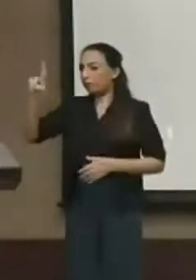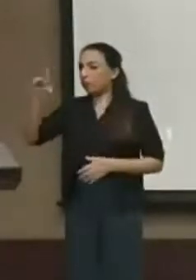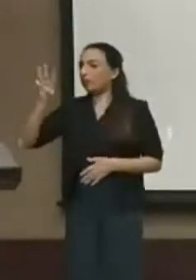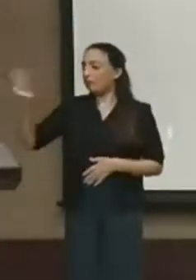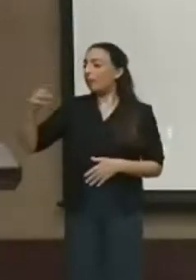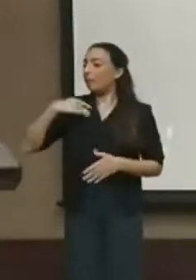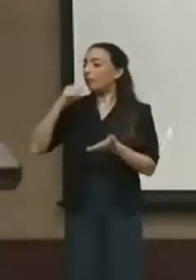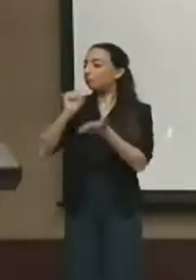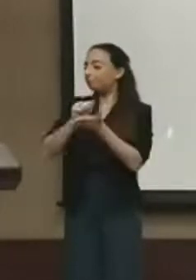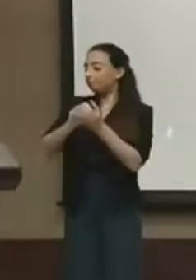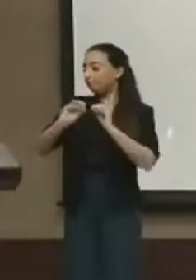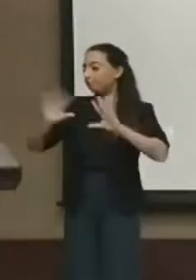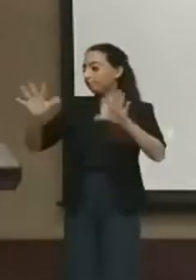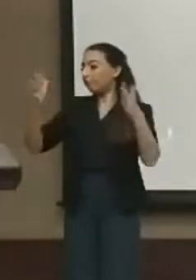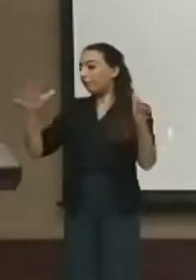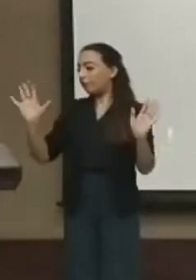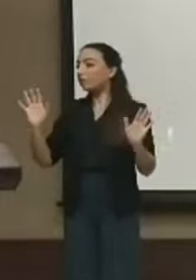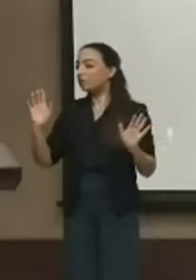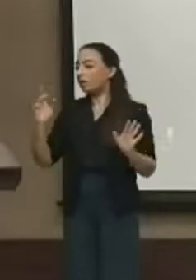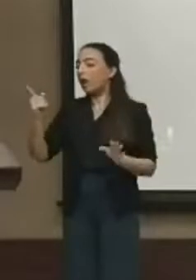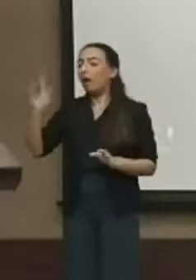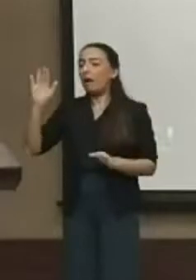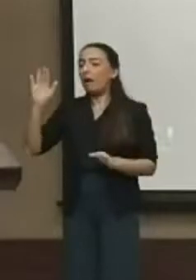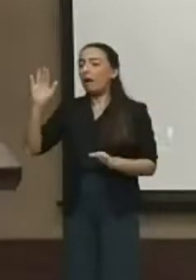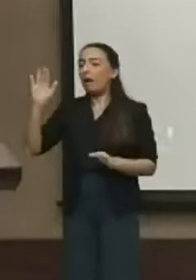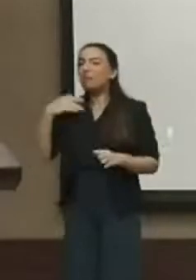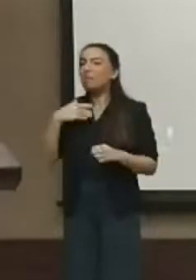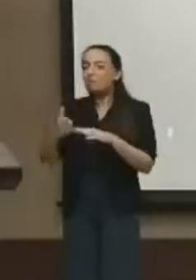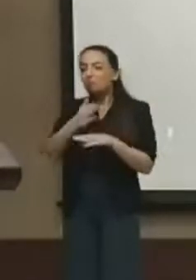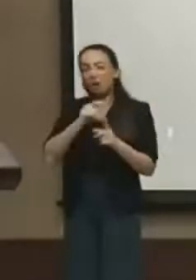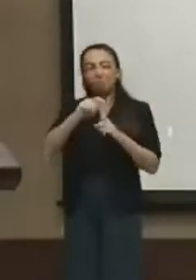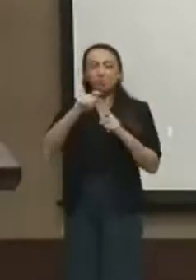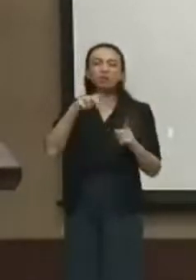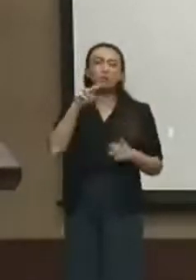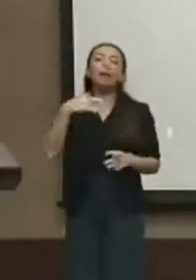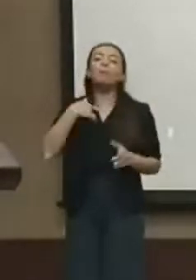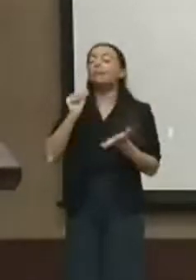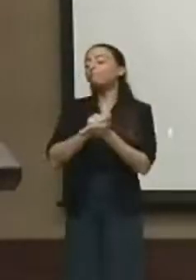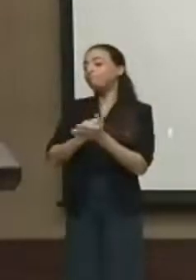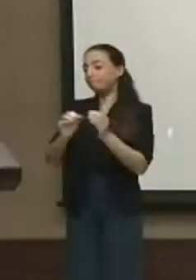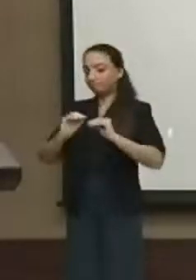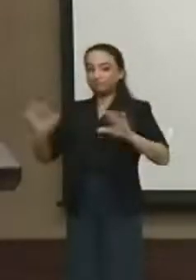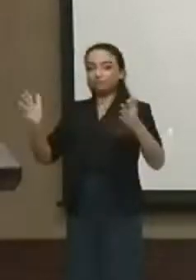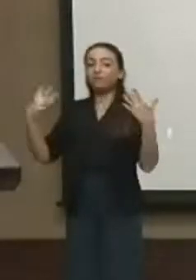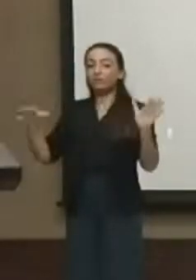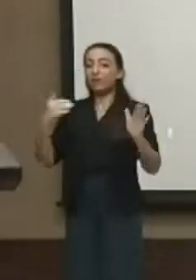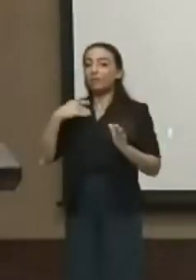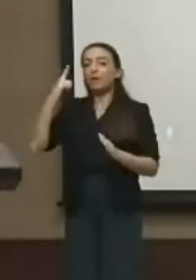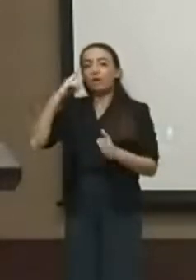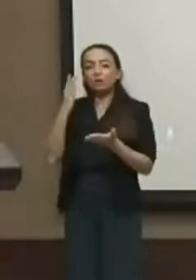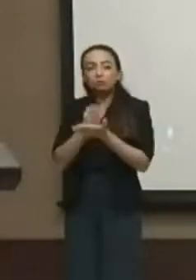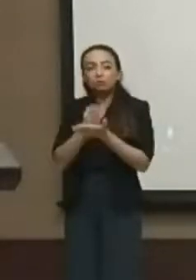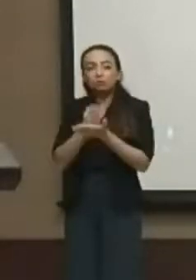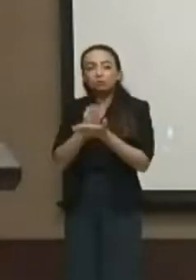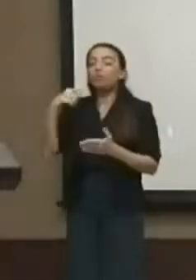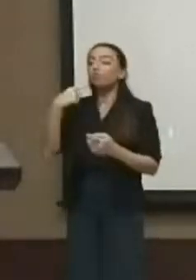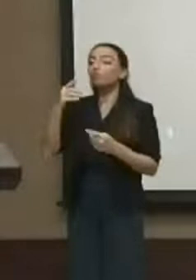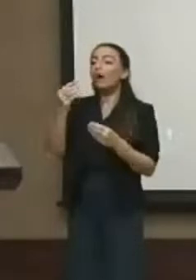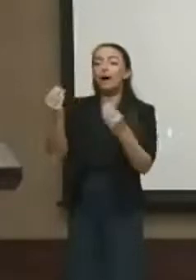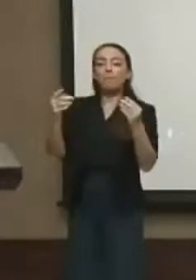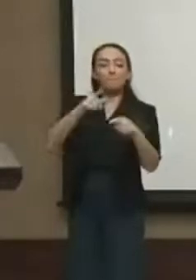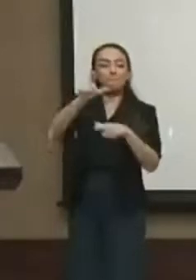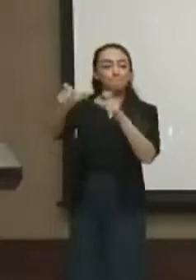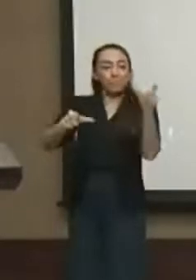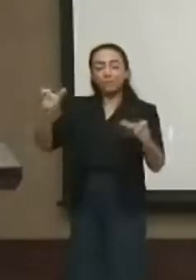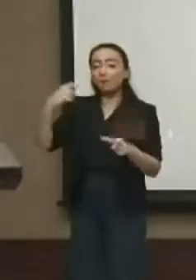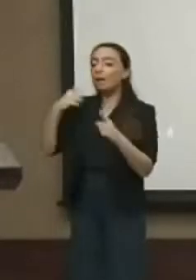was talking about, because I'd hired people on the autism spectrum and had shown that they are better than my regular engineers. You have to have data